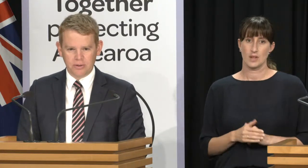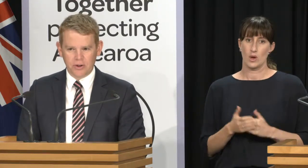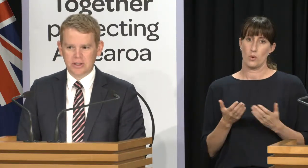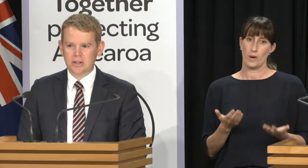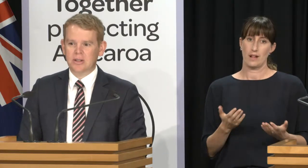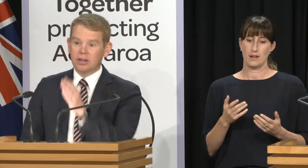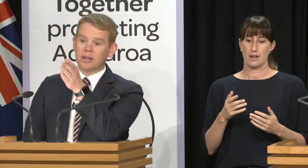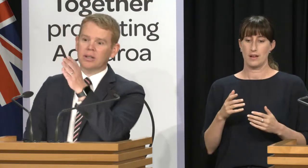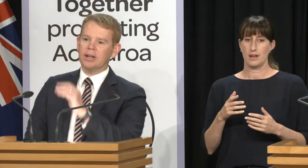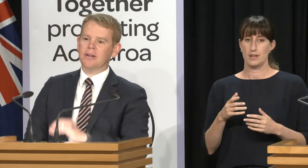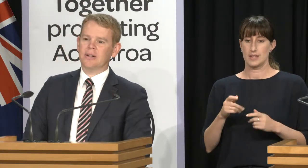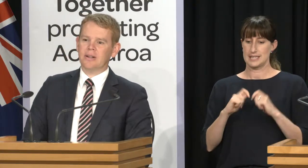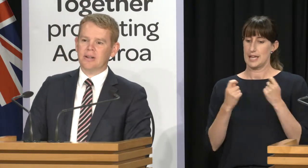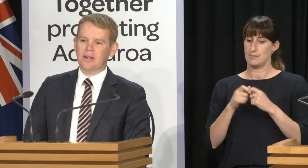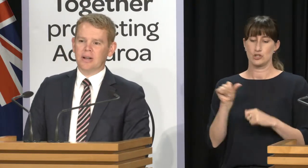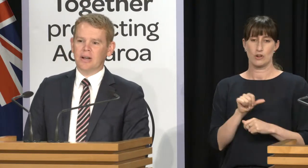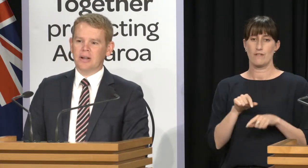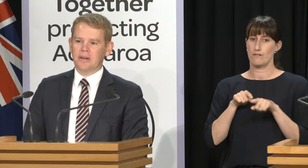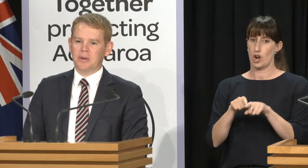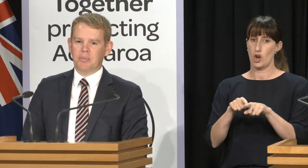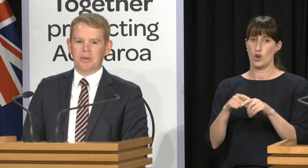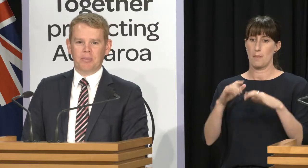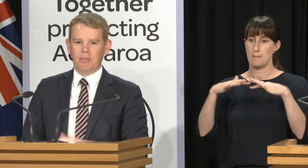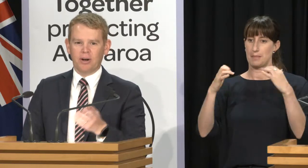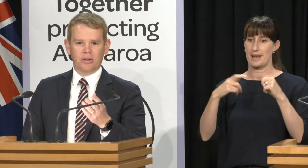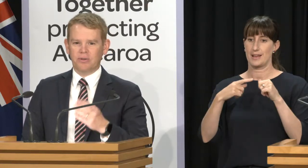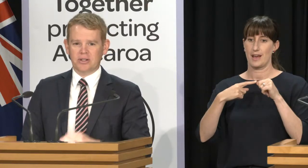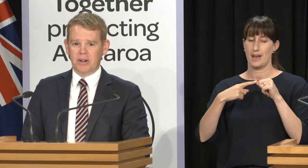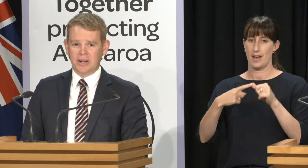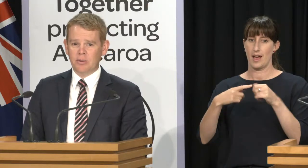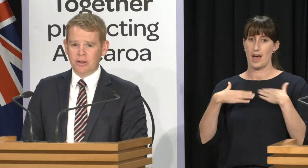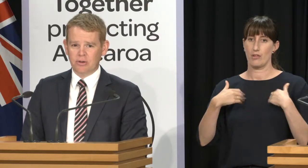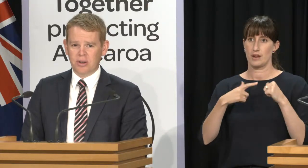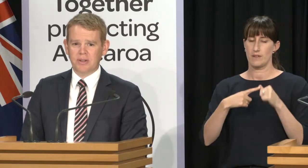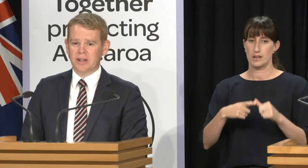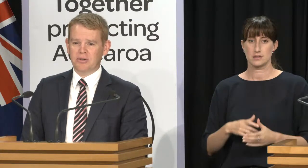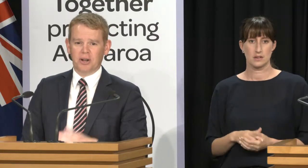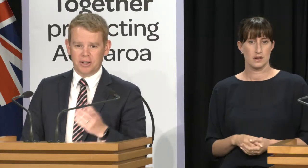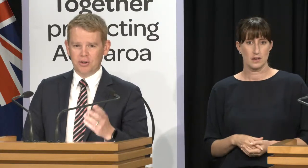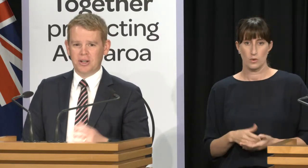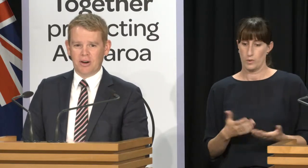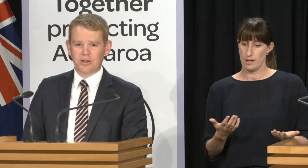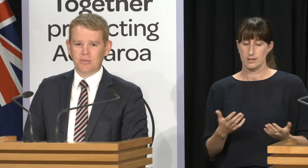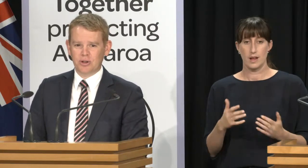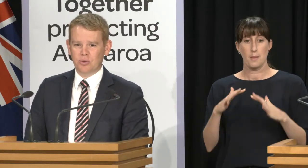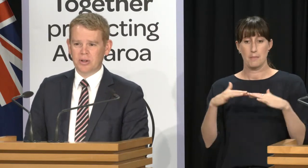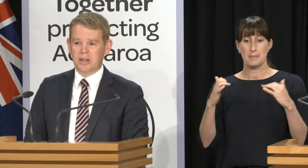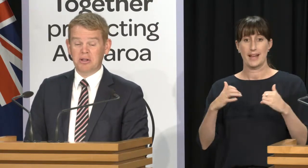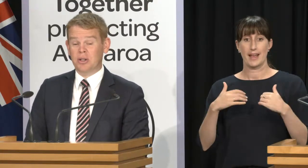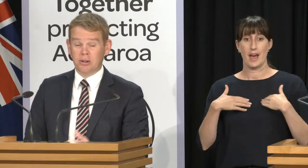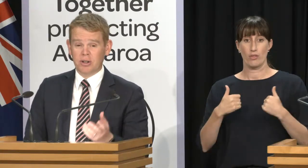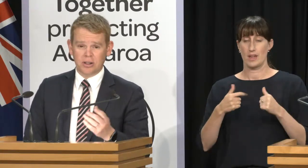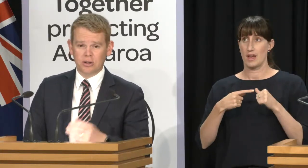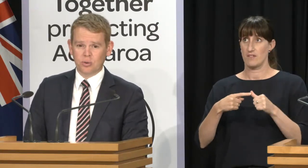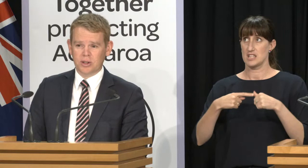public health advice. Public health advice. The public health advice around anyone who's travelling, I'd encourage